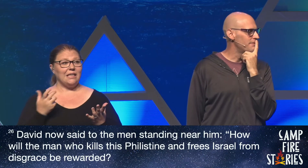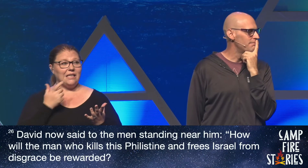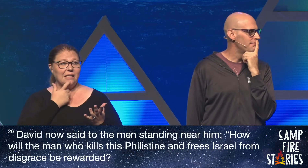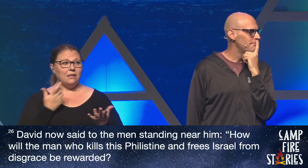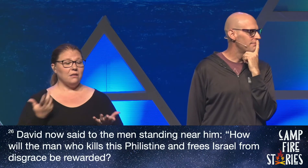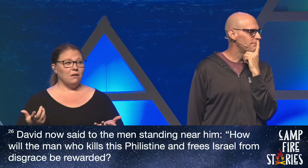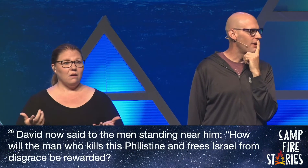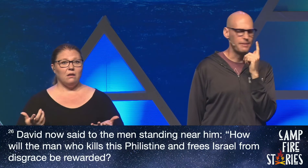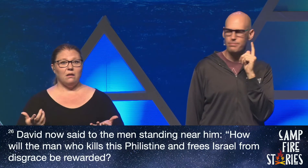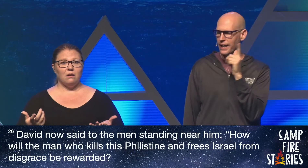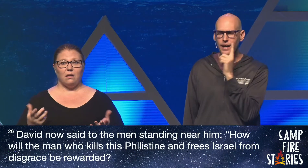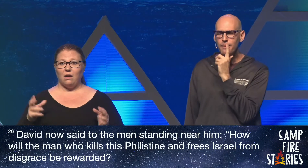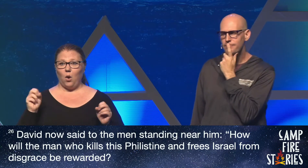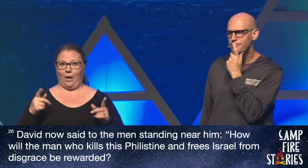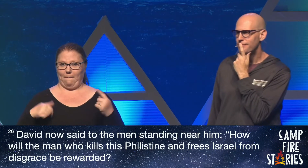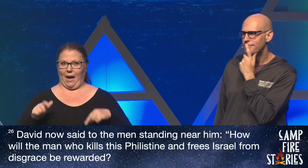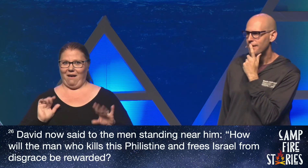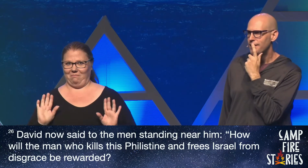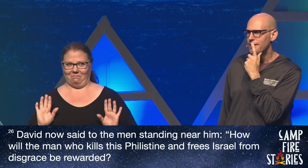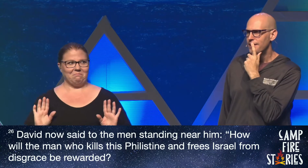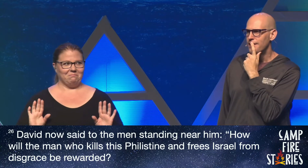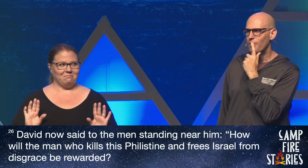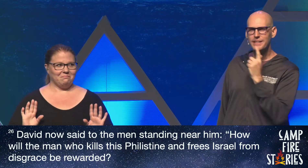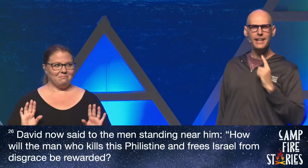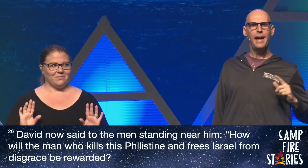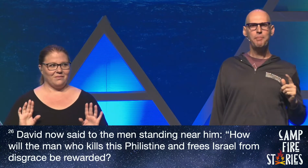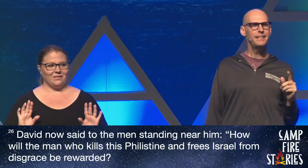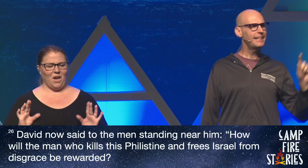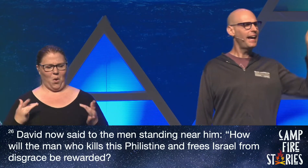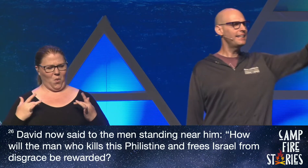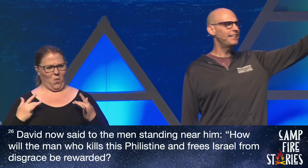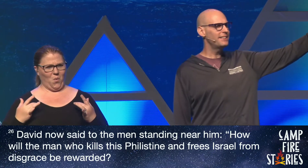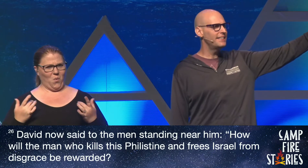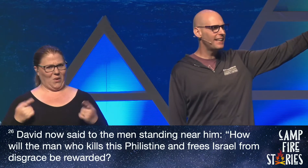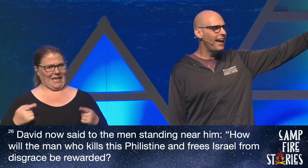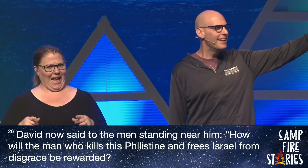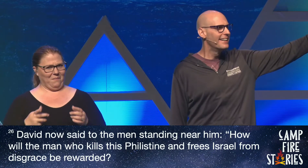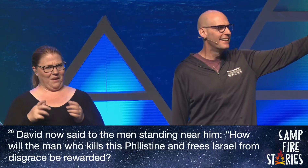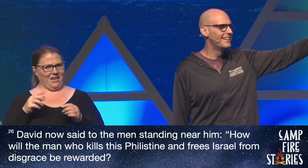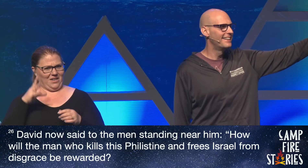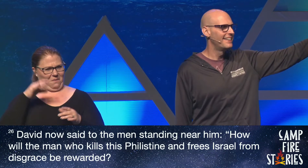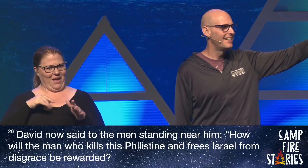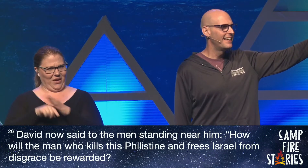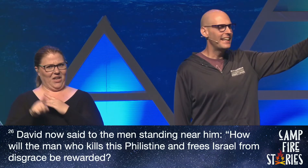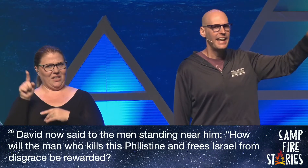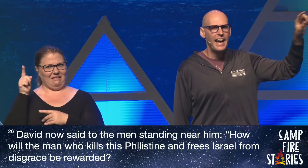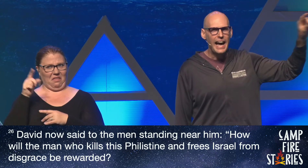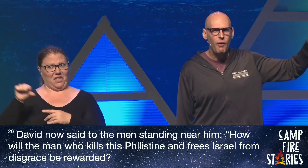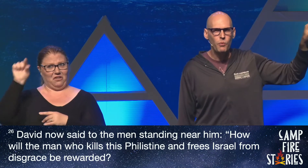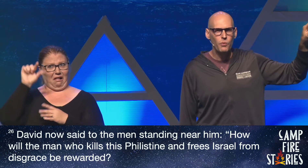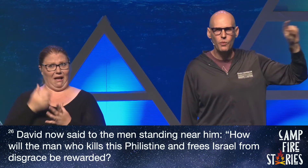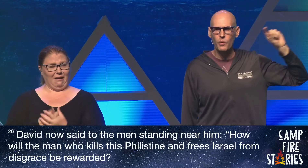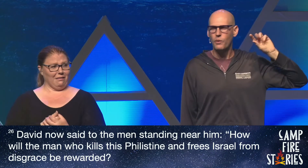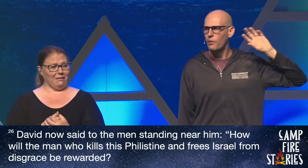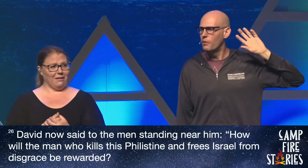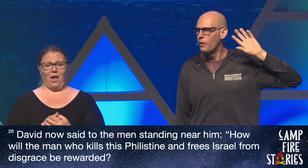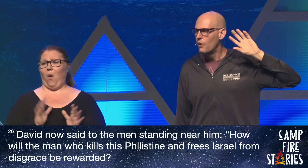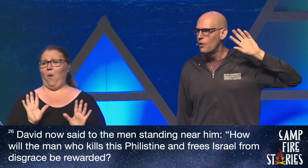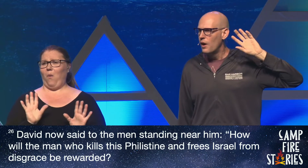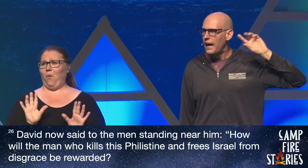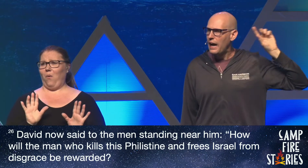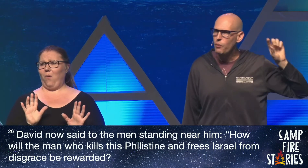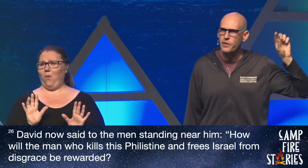says, okay, back up. What's going to happen to the guy that kills this guy? Like, how?